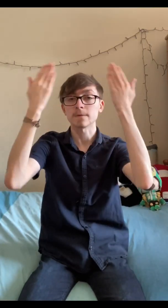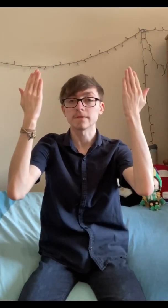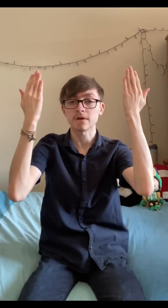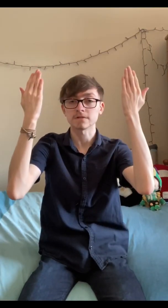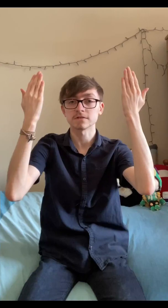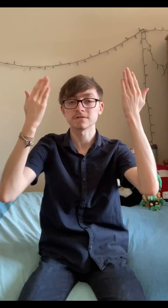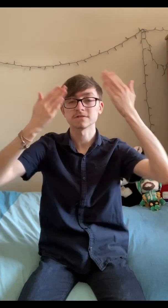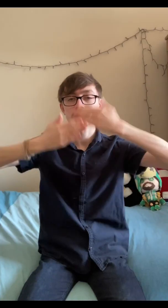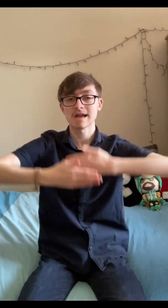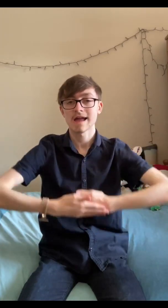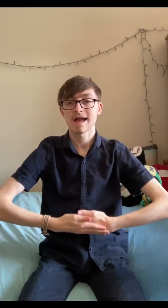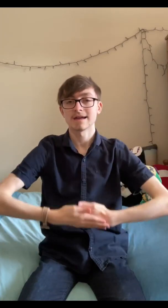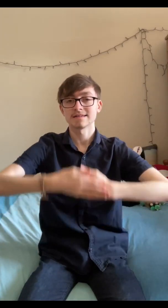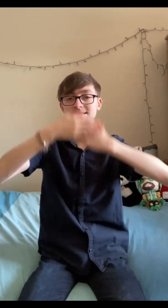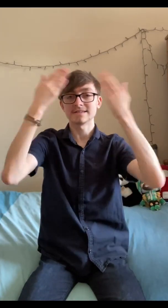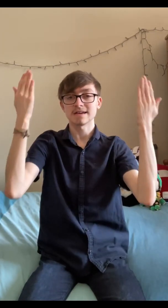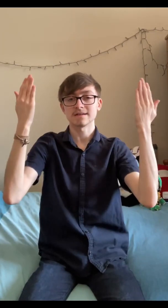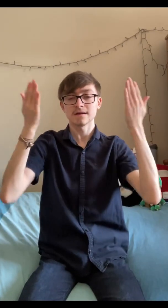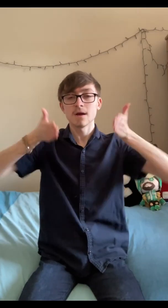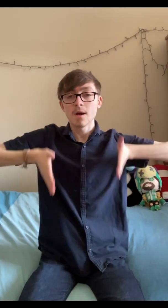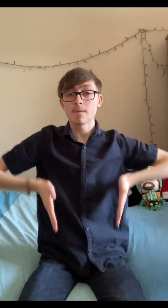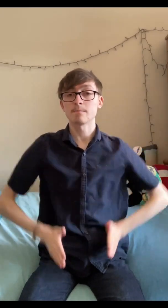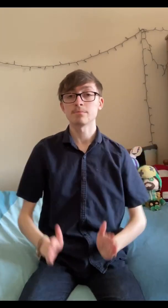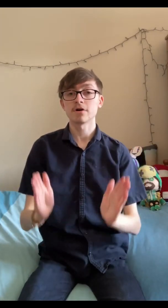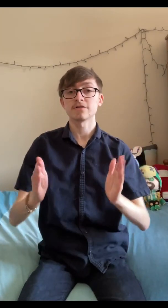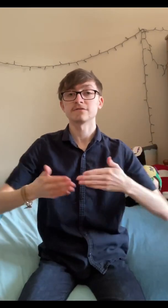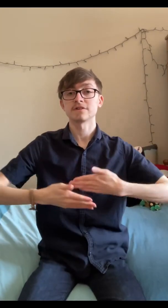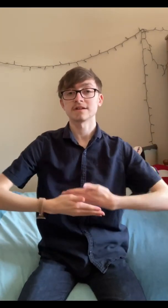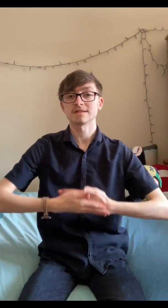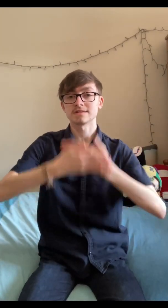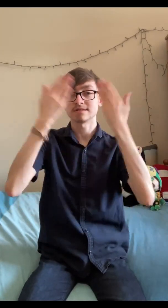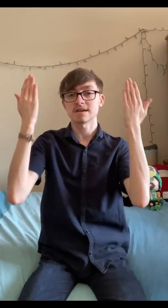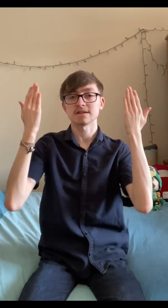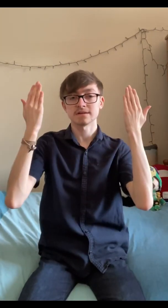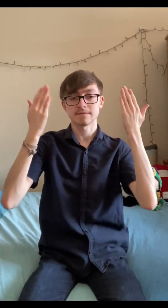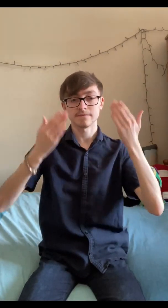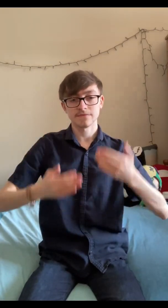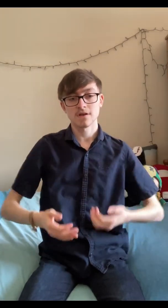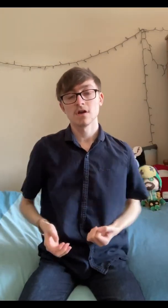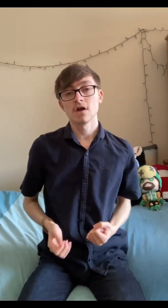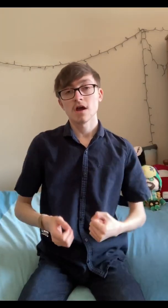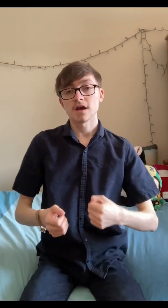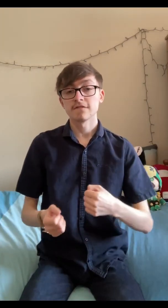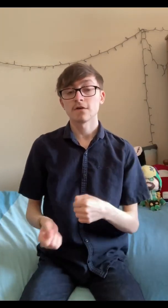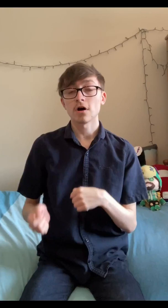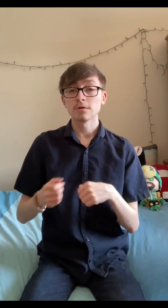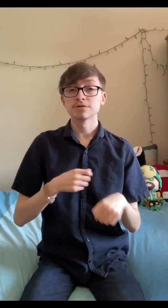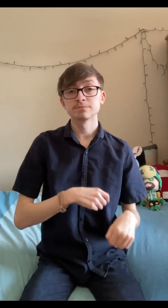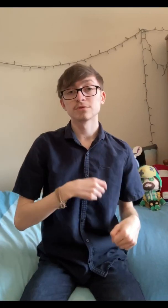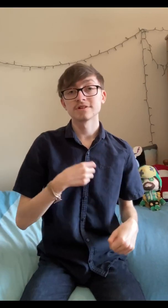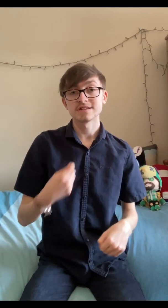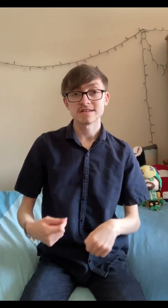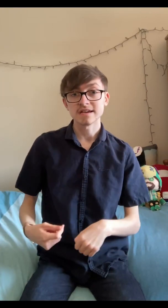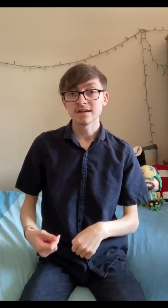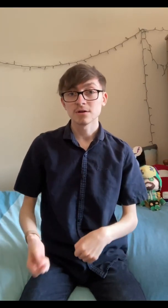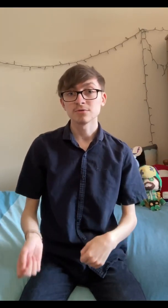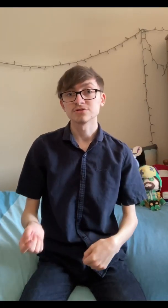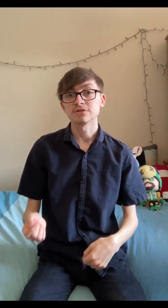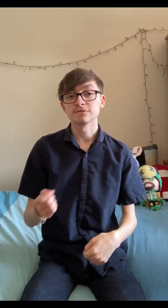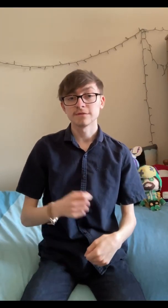the curtains. Day. Birth, day. And for I was born on a day, we'll do 15th